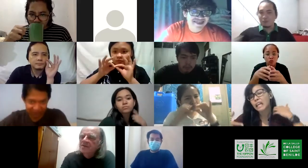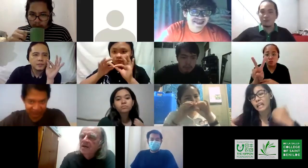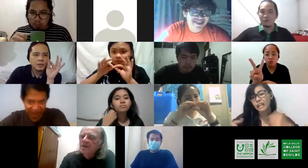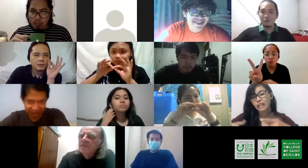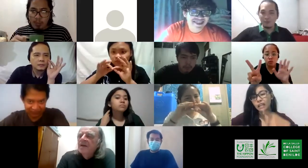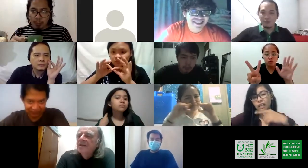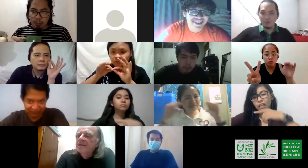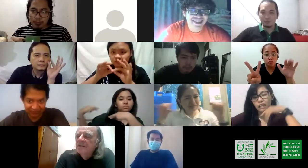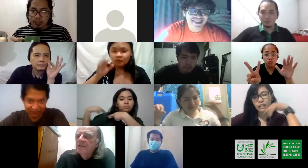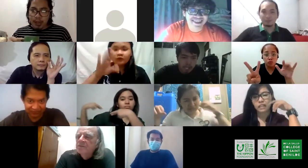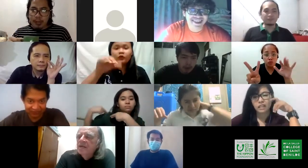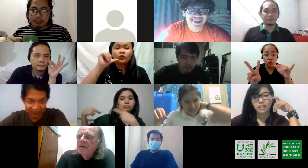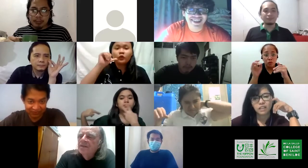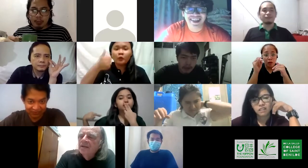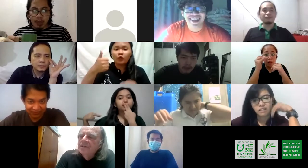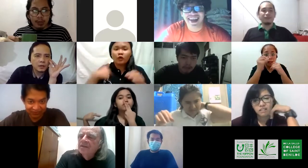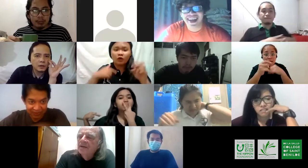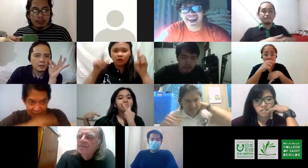time you said that